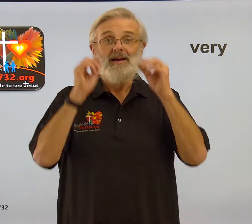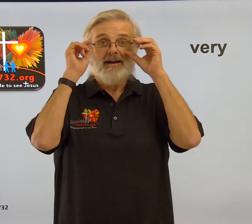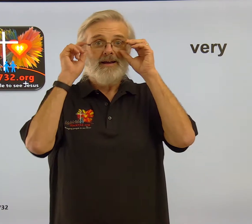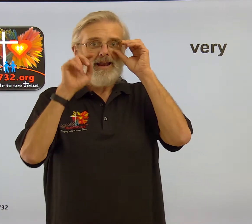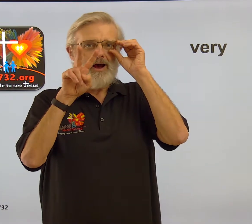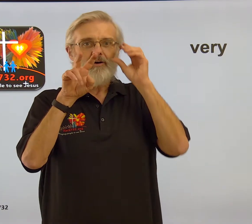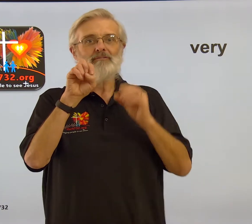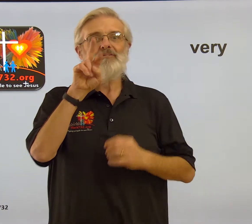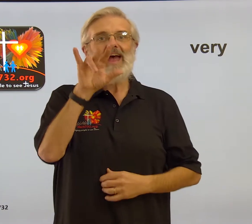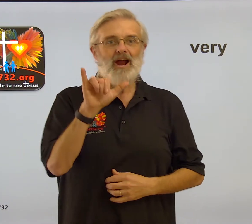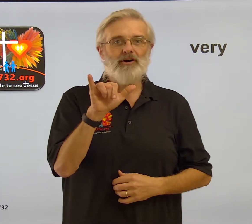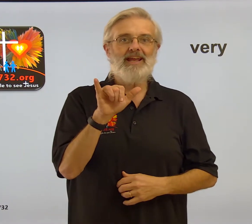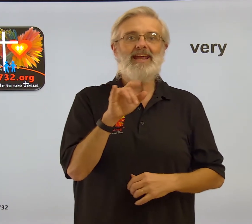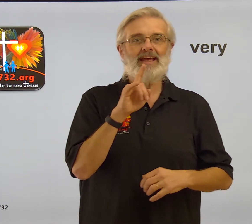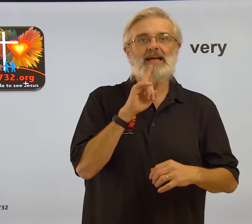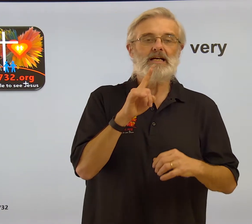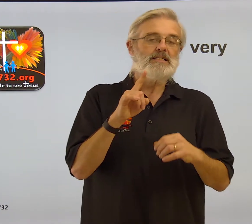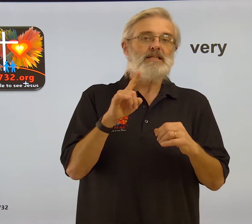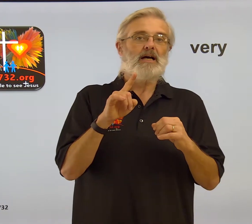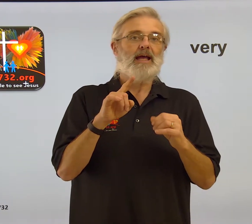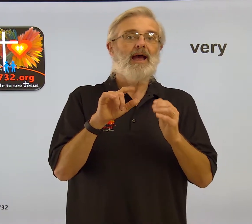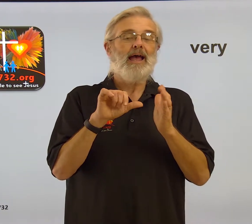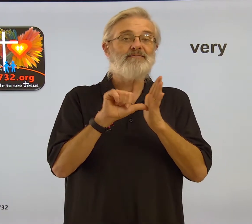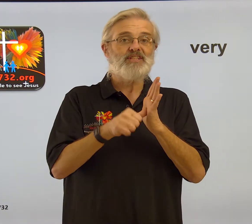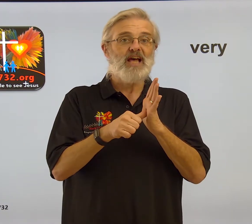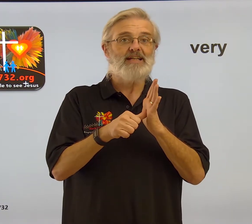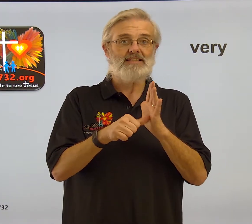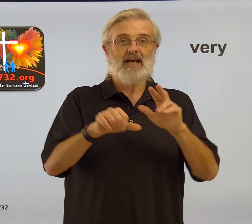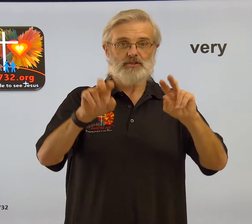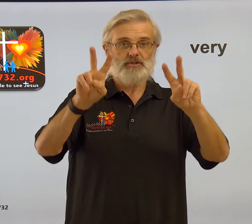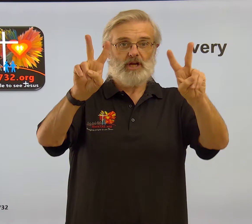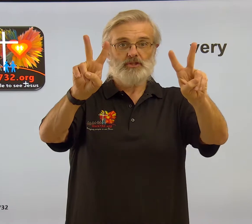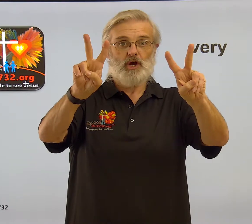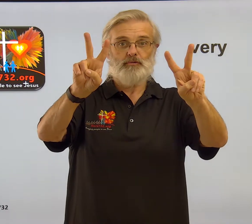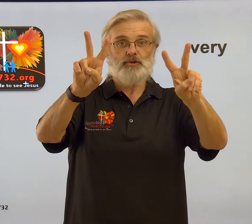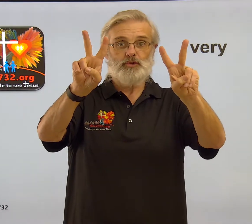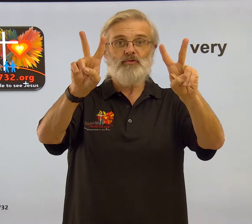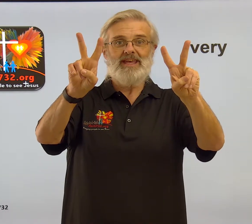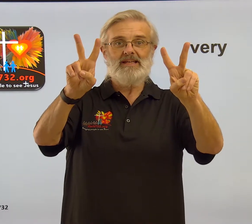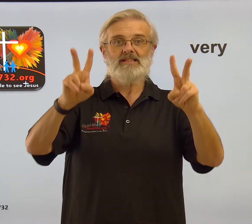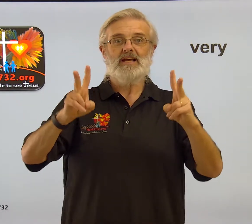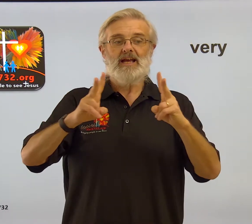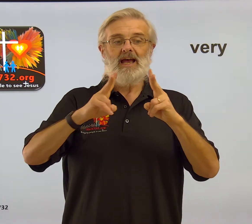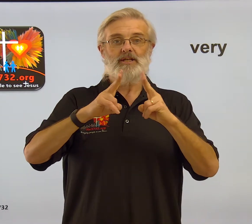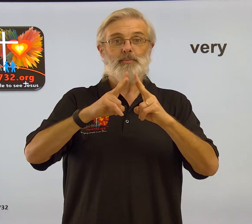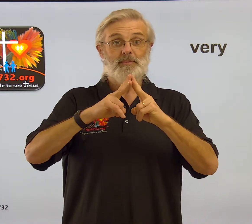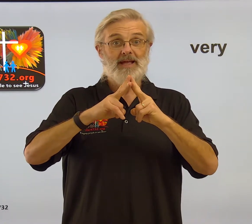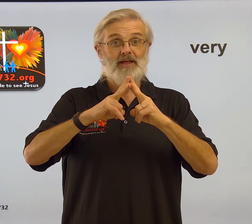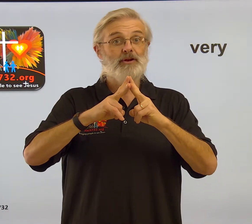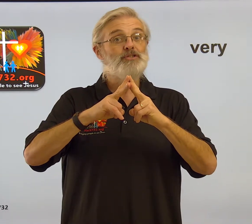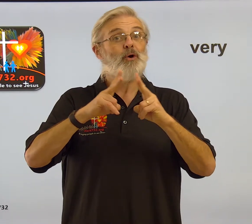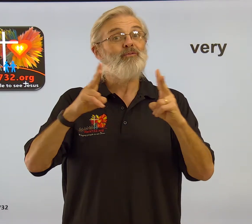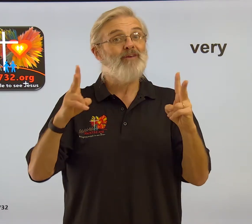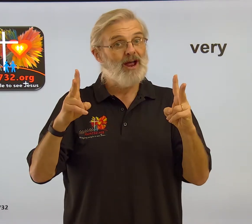Now, very is an emphasized sign. So it starts off with two V's and you put them together. So very.